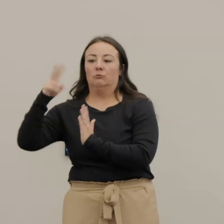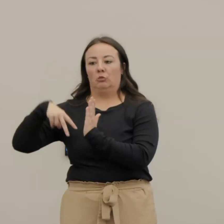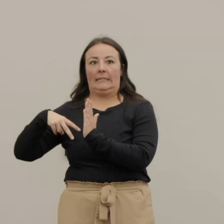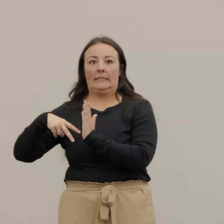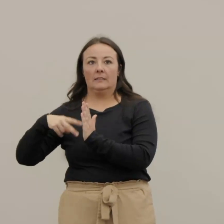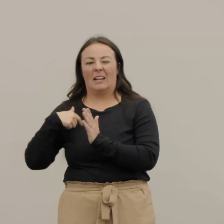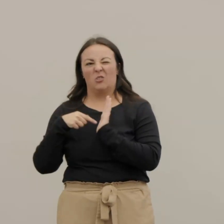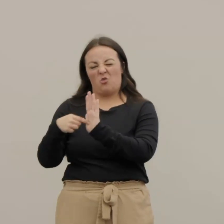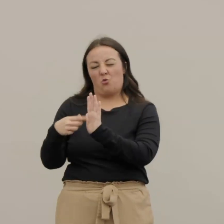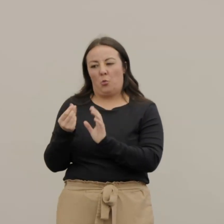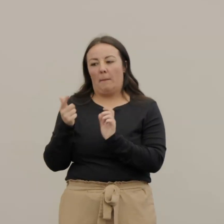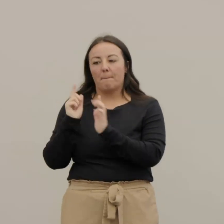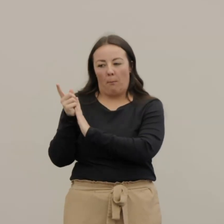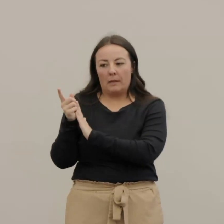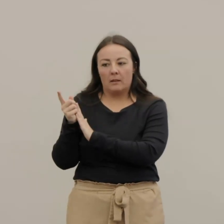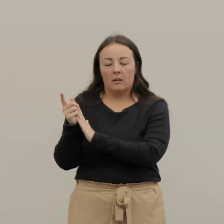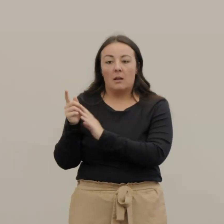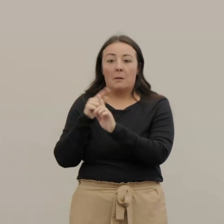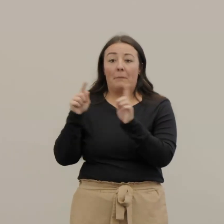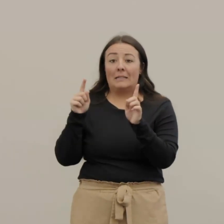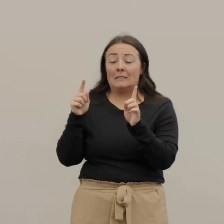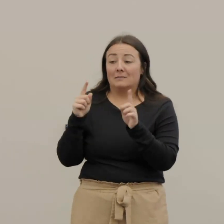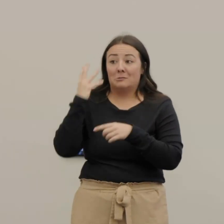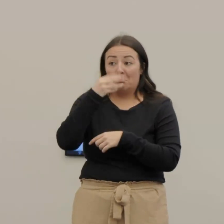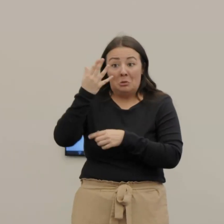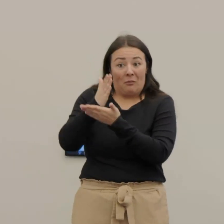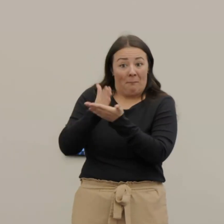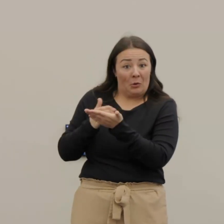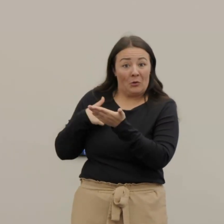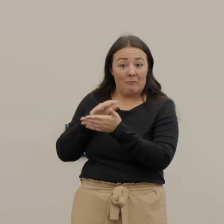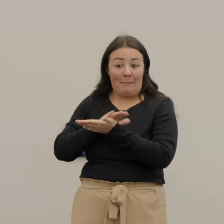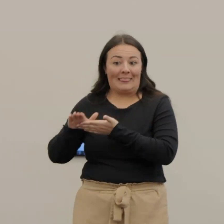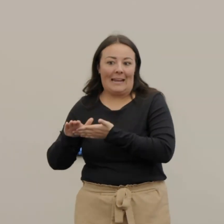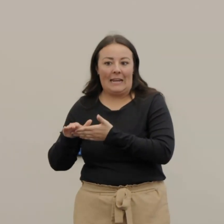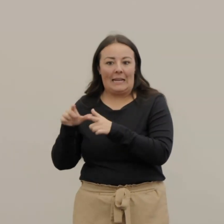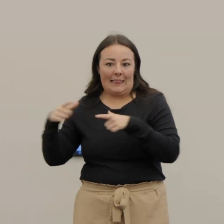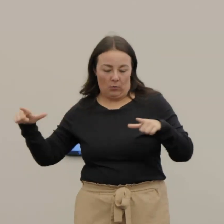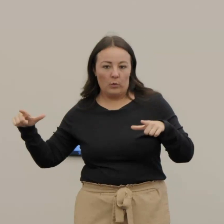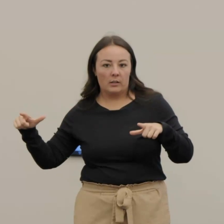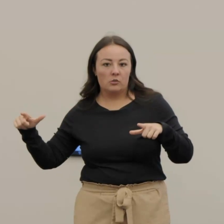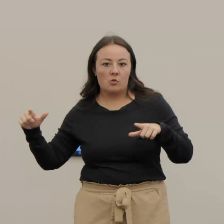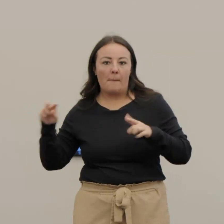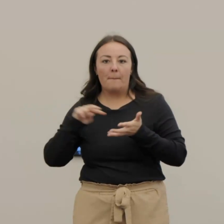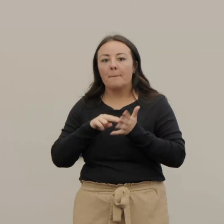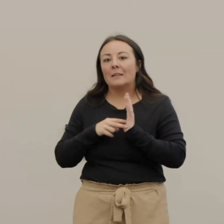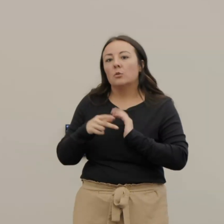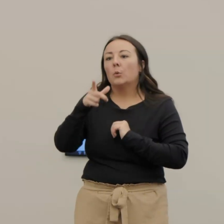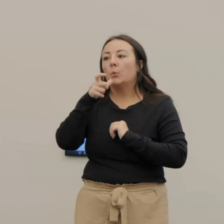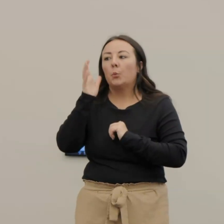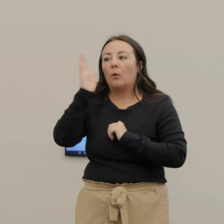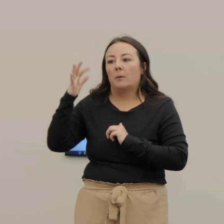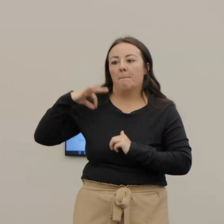a moment. But the beauty of plain language is that who's it going to help?